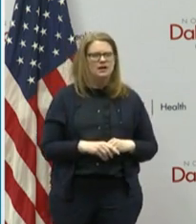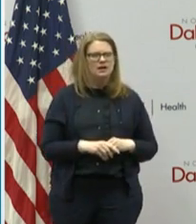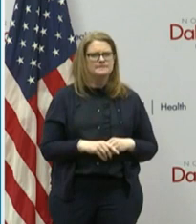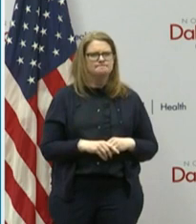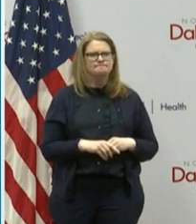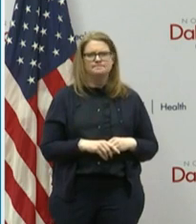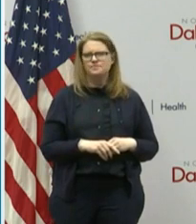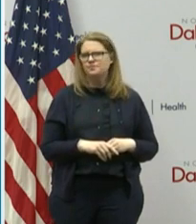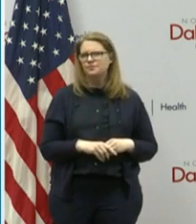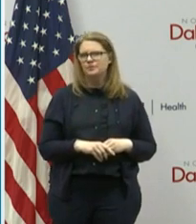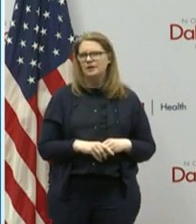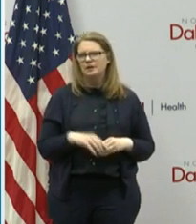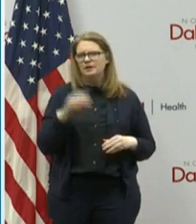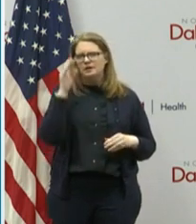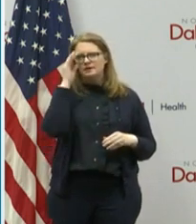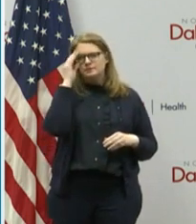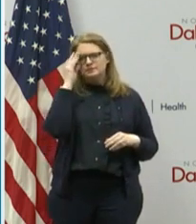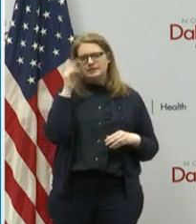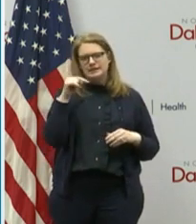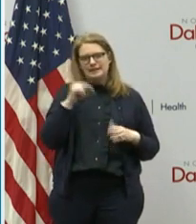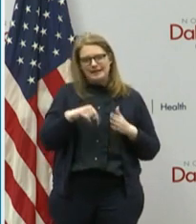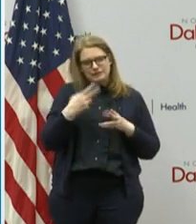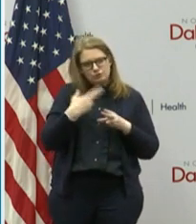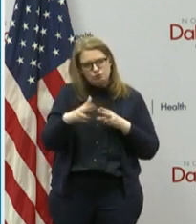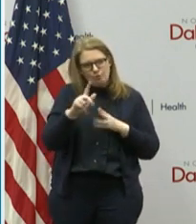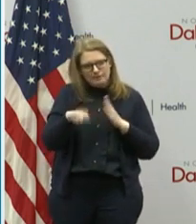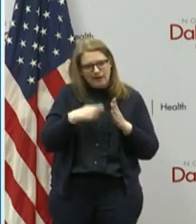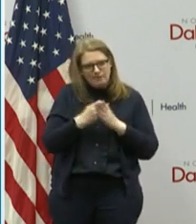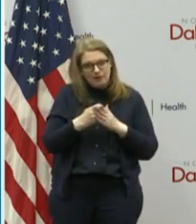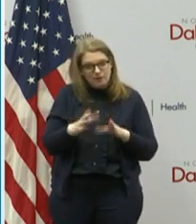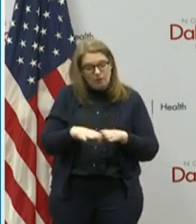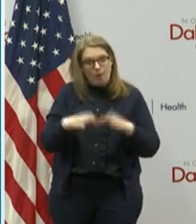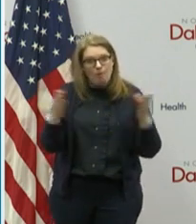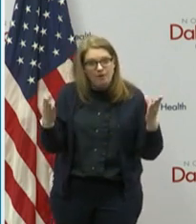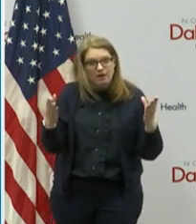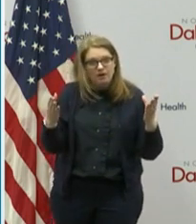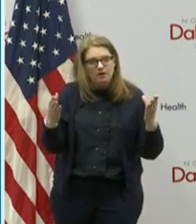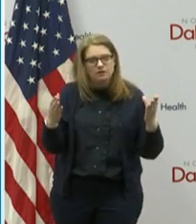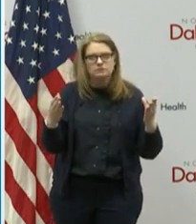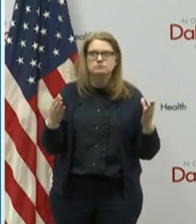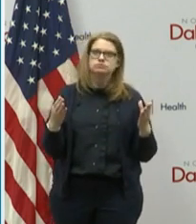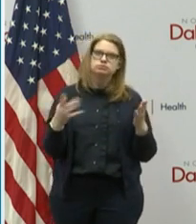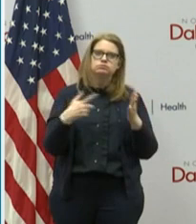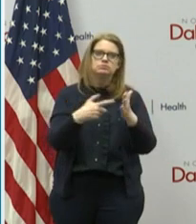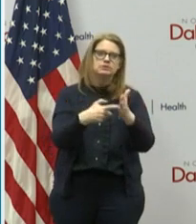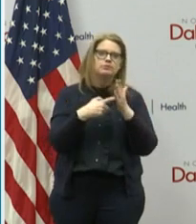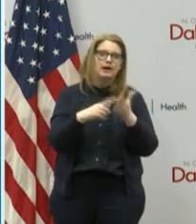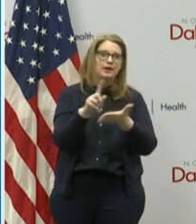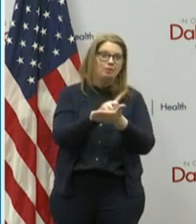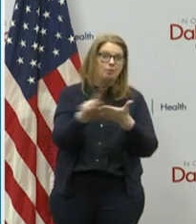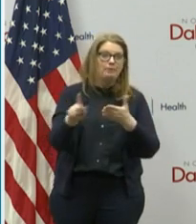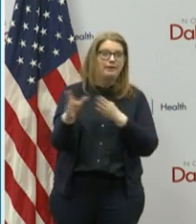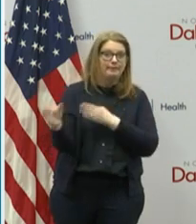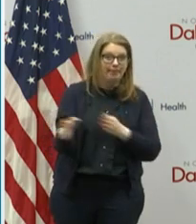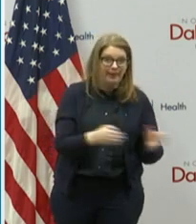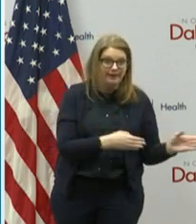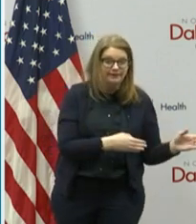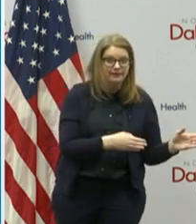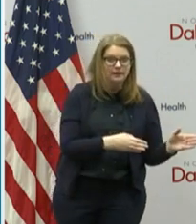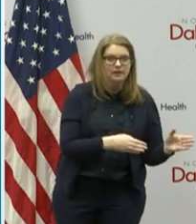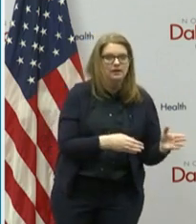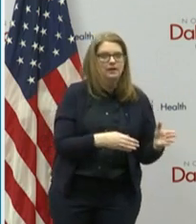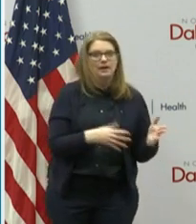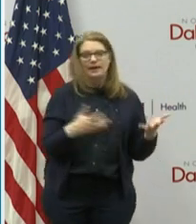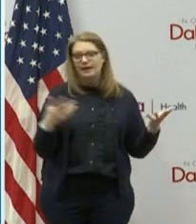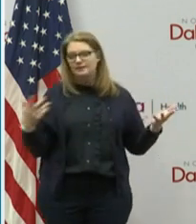again, that reopening for this short period of time, it would have required at least a week of planning. And we've gone through